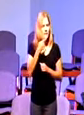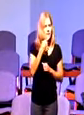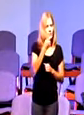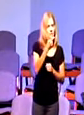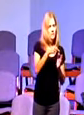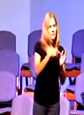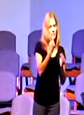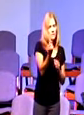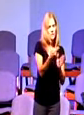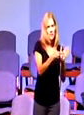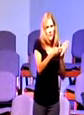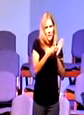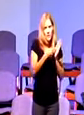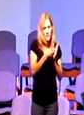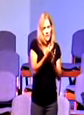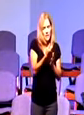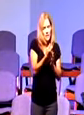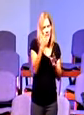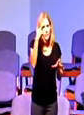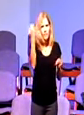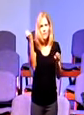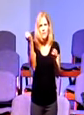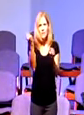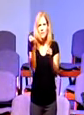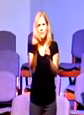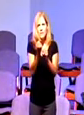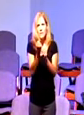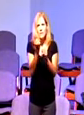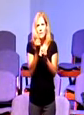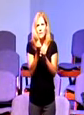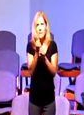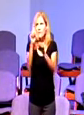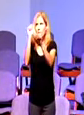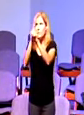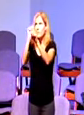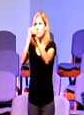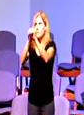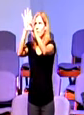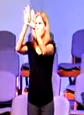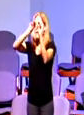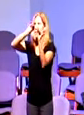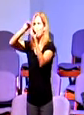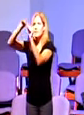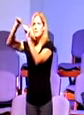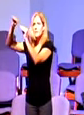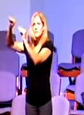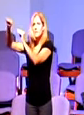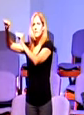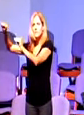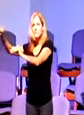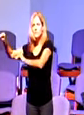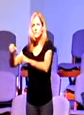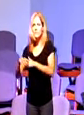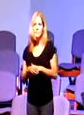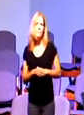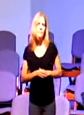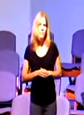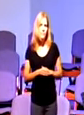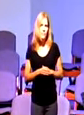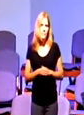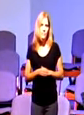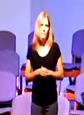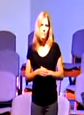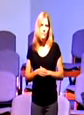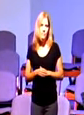Say it only takes a little faith to move a mountain.